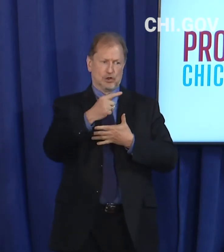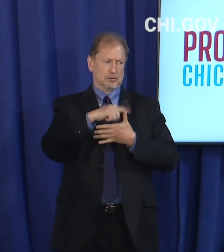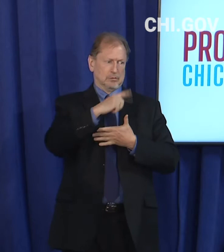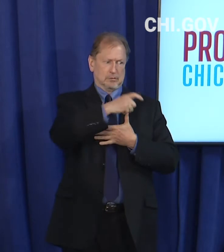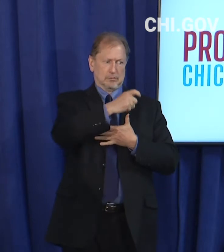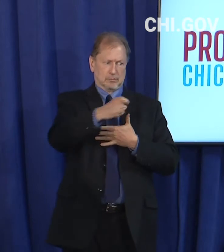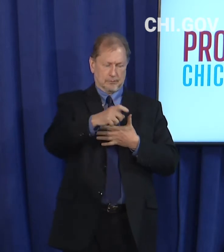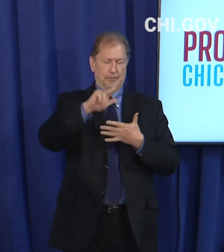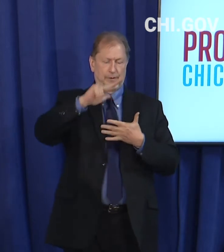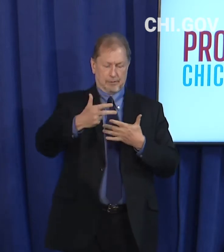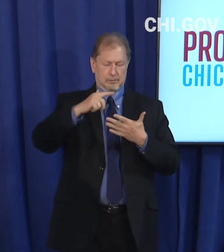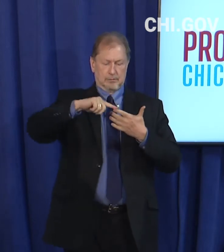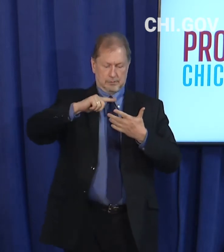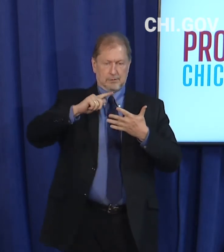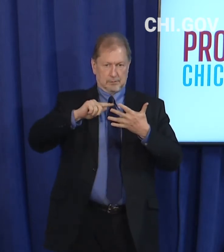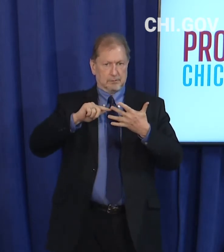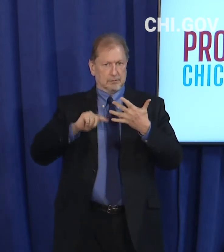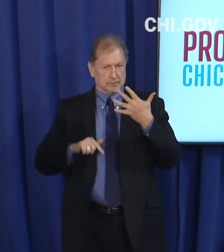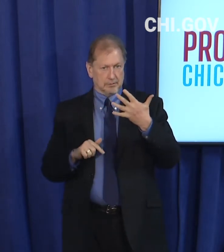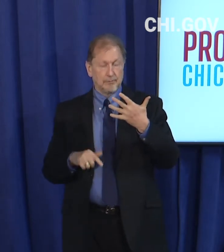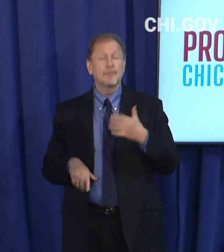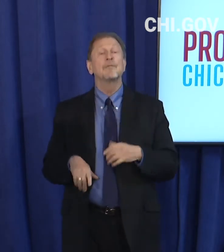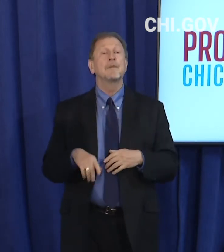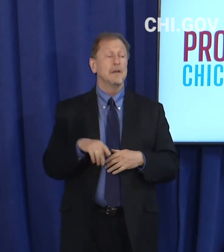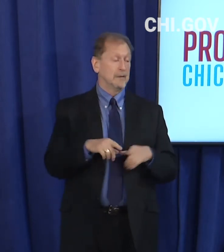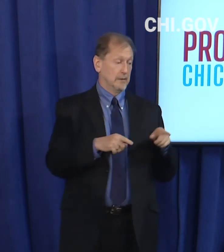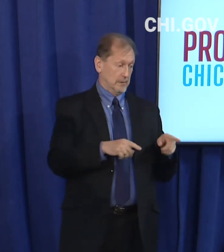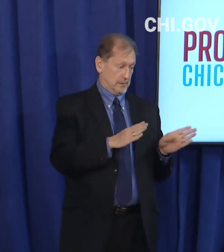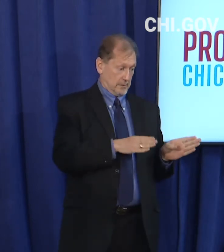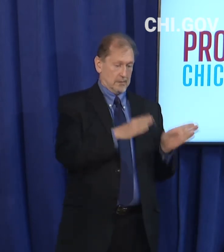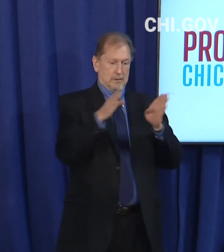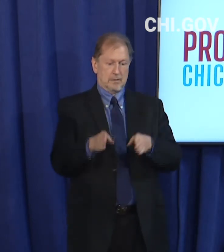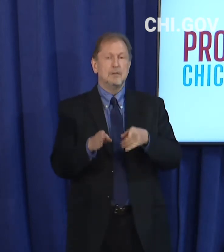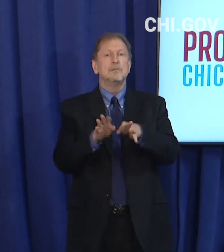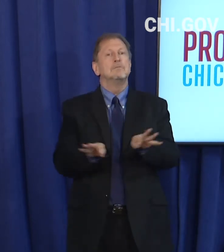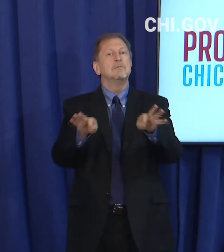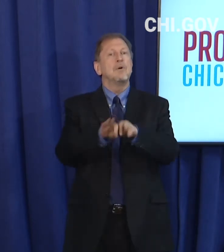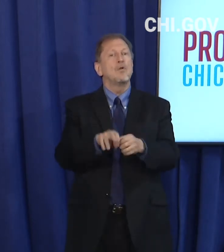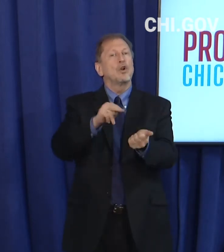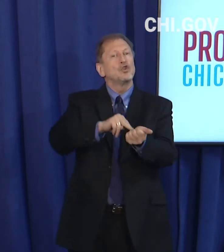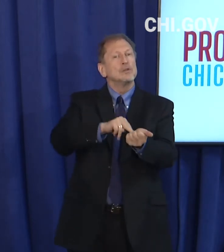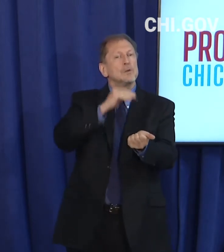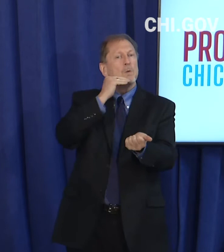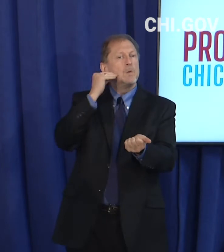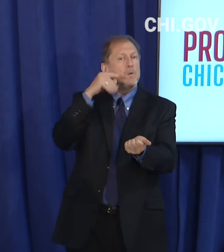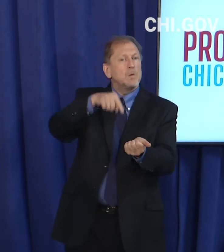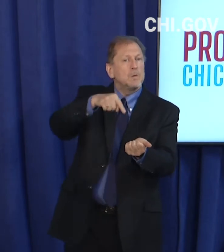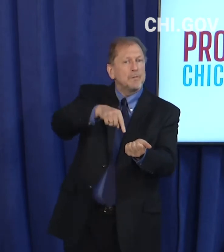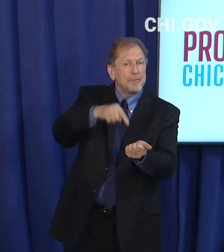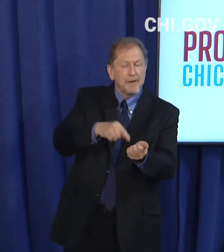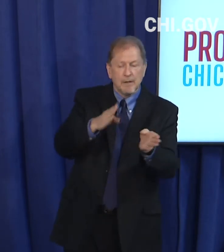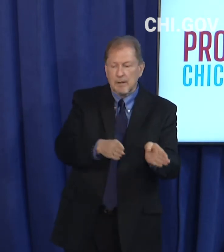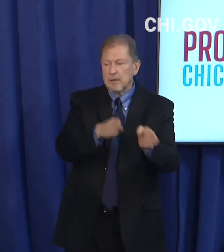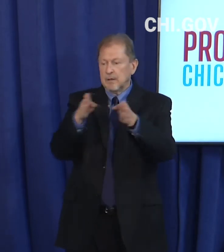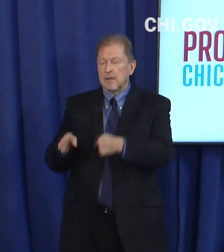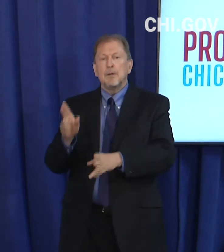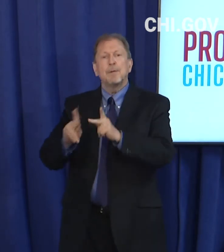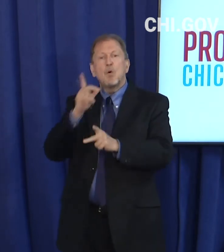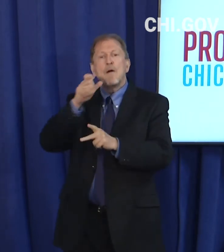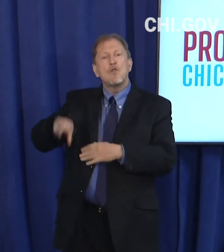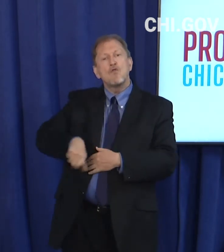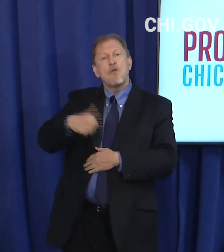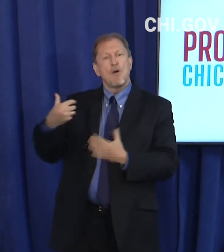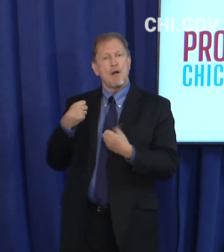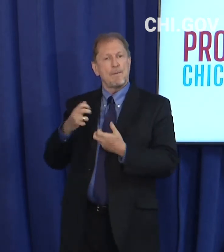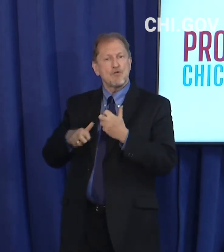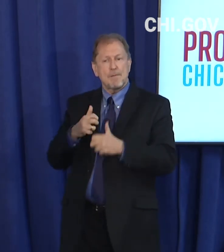So that could include our long-term care facility residents, our persons who have certain underlying conditions,